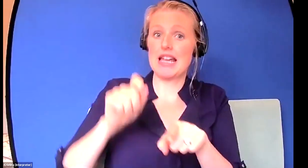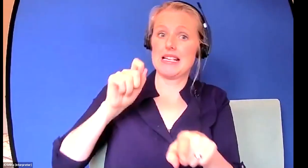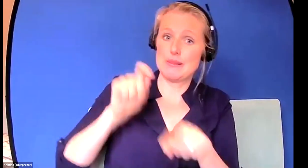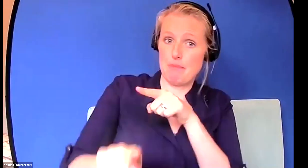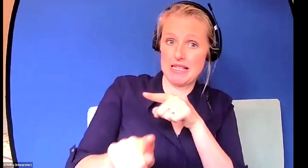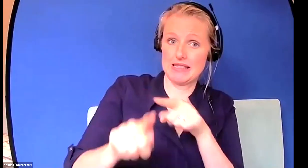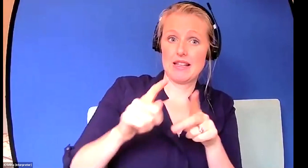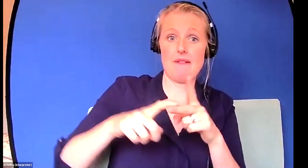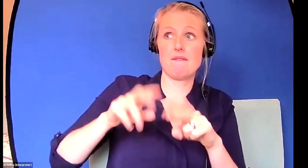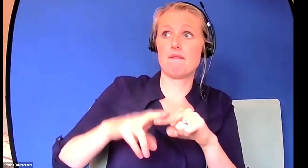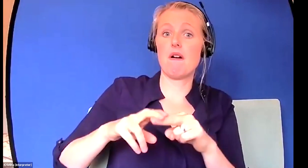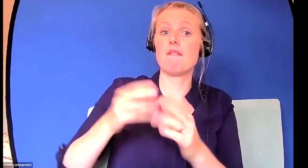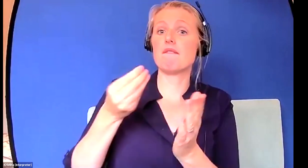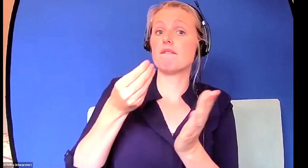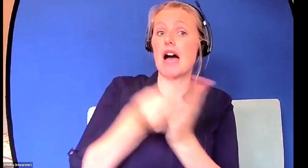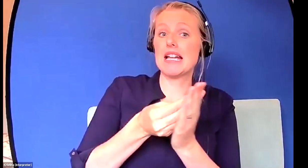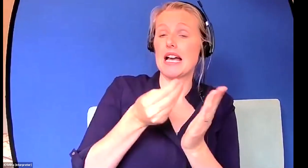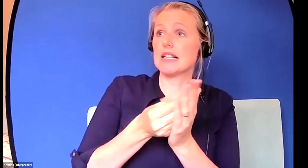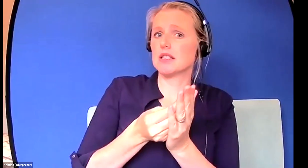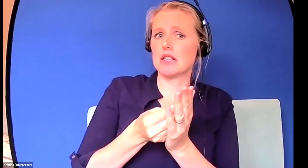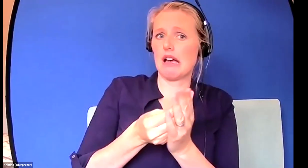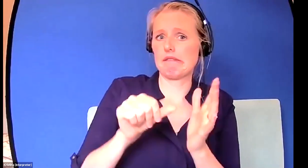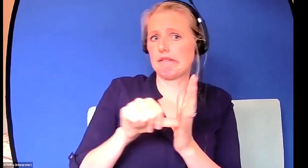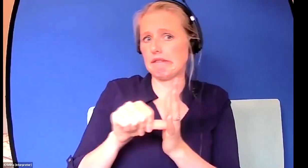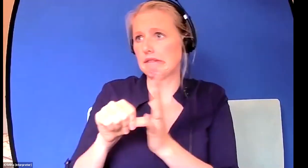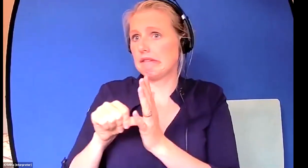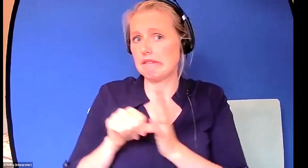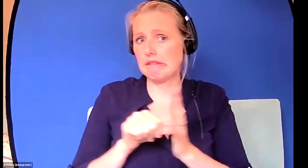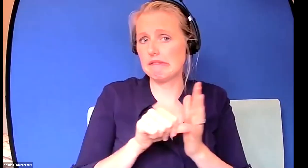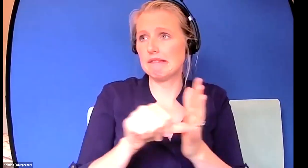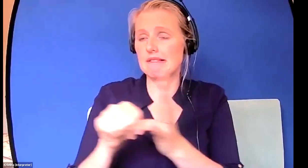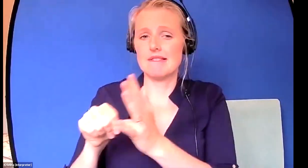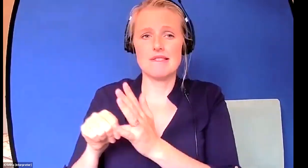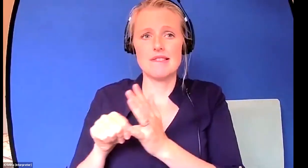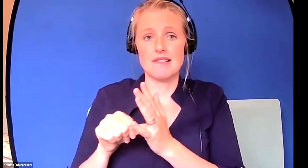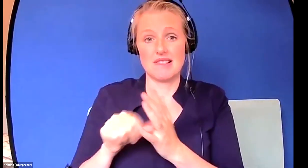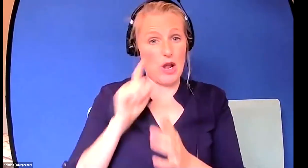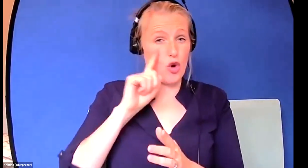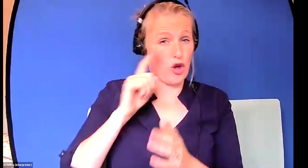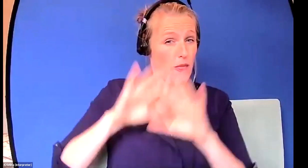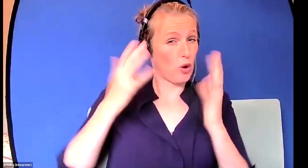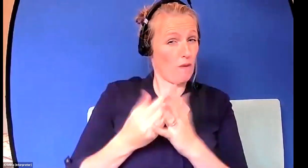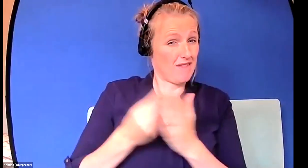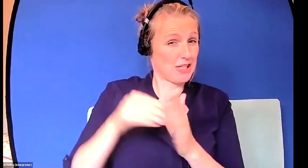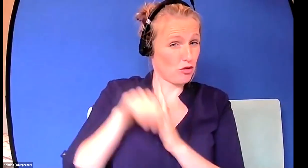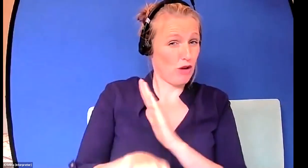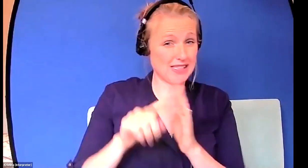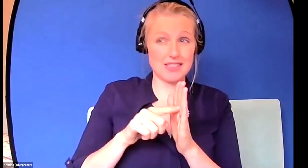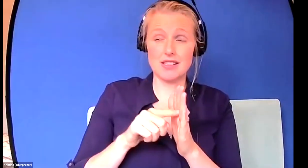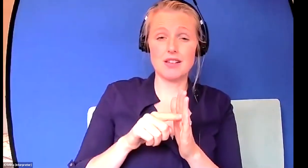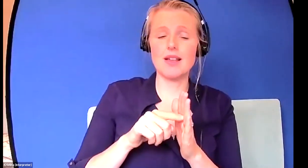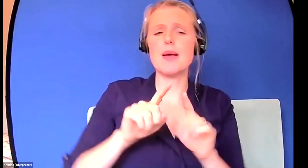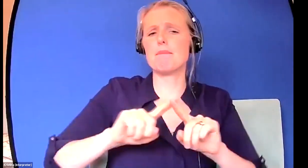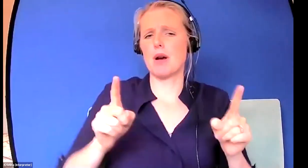entwined interests of finance are threatened really doesn't need saying, as we saw in the global financial crisis. But unlike